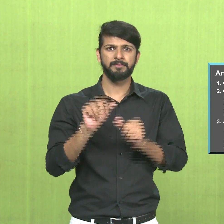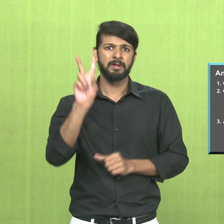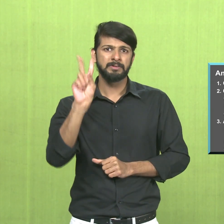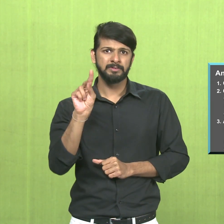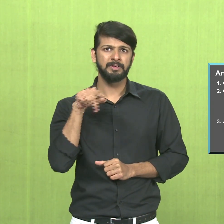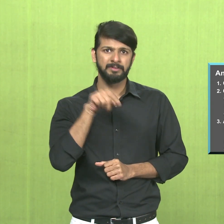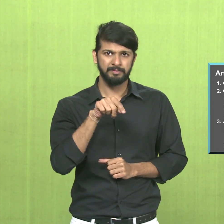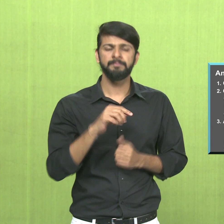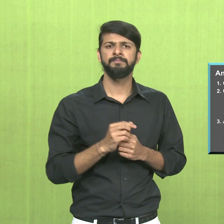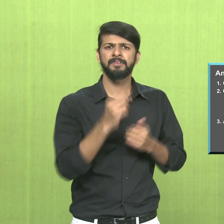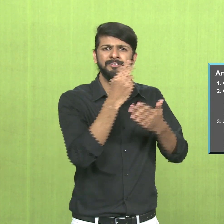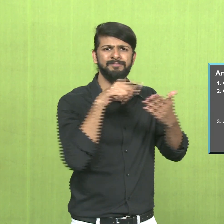Answer number 2,